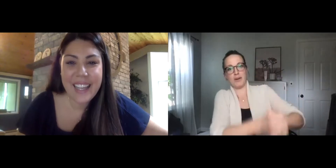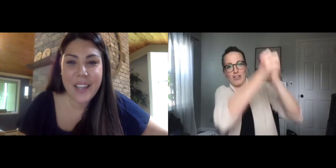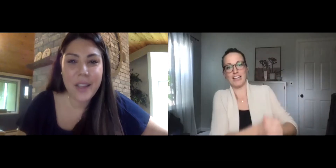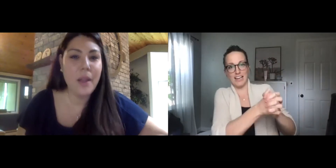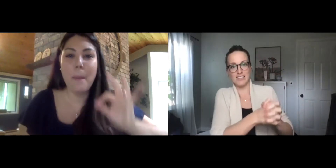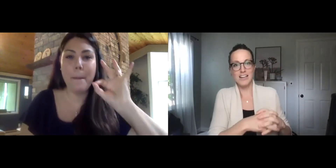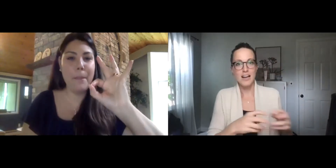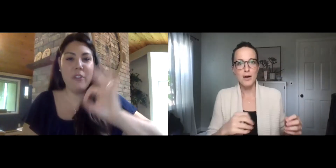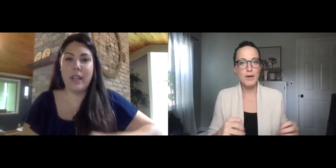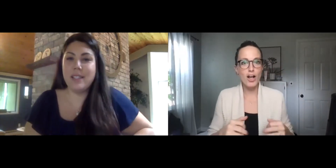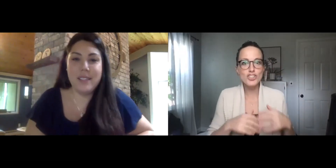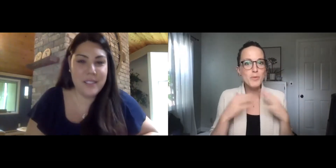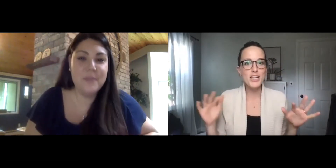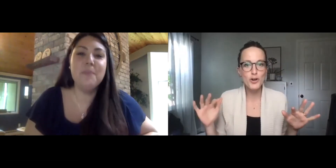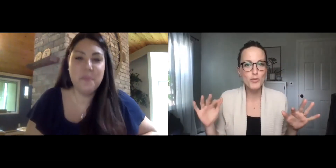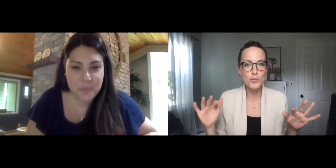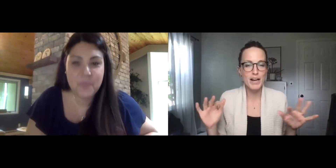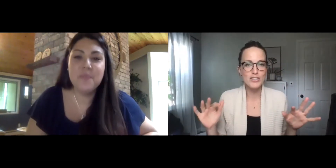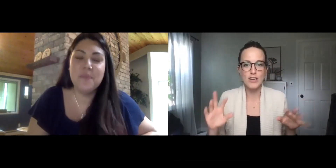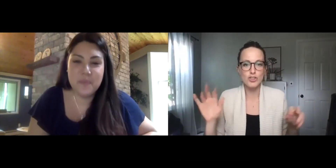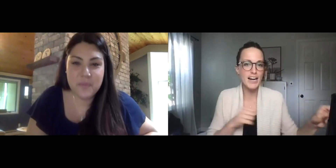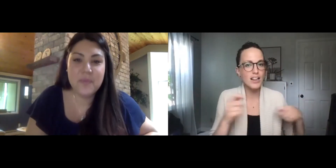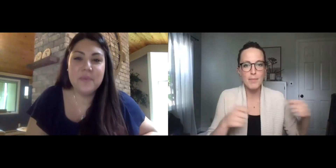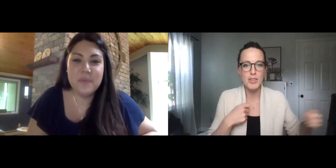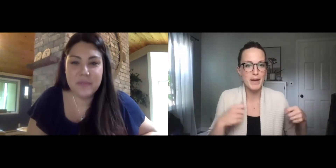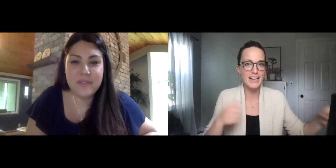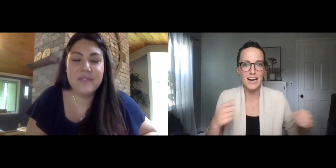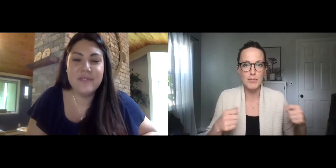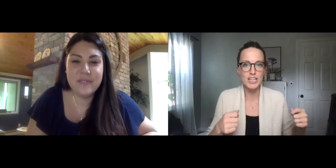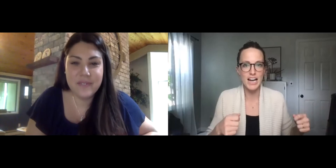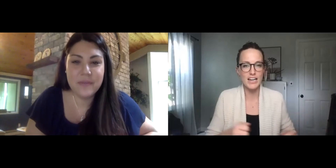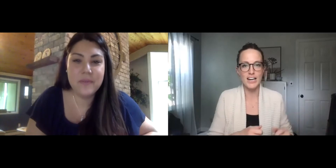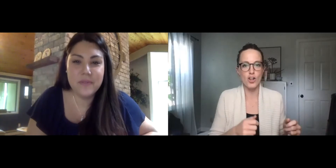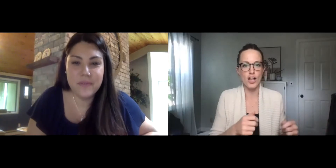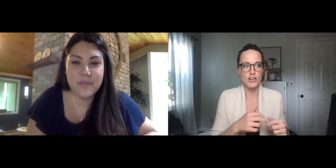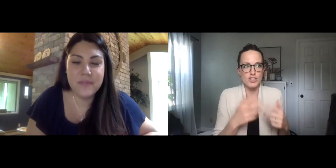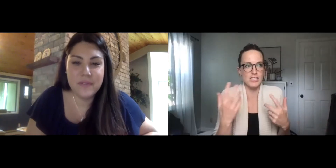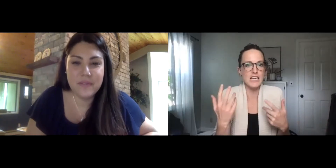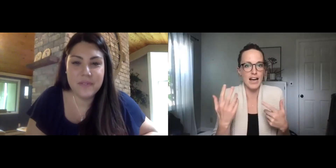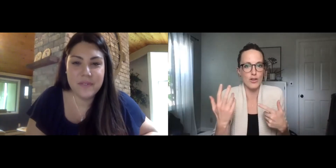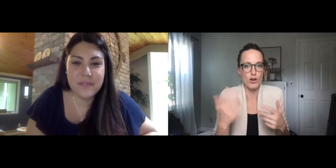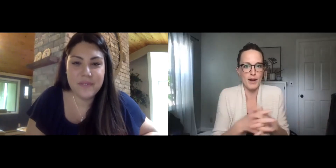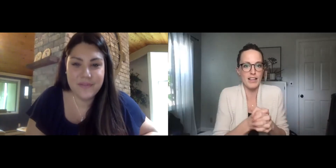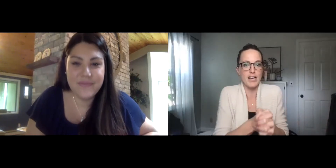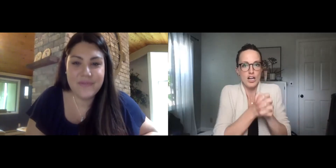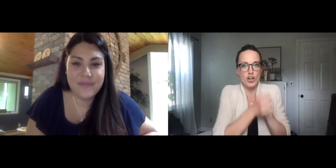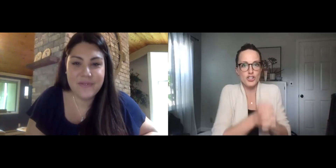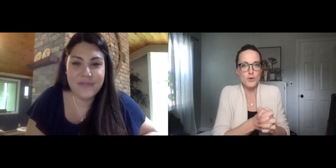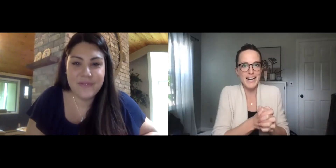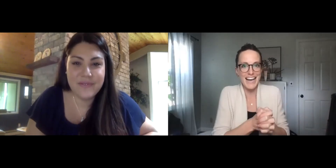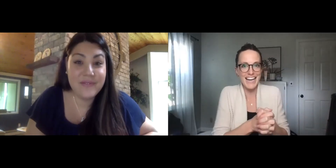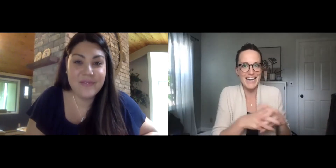goes up and down like this. Perfect. But she'll be in her room by herself, trying to climb on the bed, not able to get on it. And I'll just see out of the corner of my eye, like